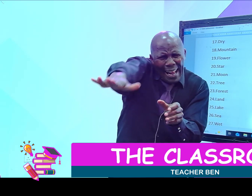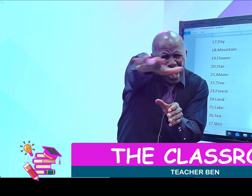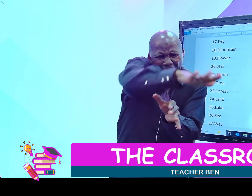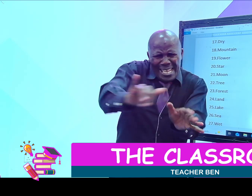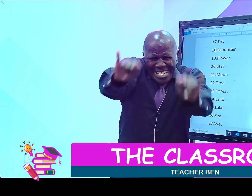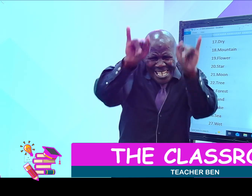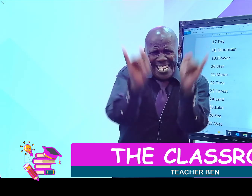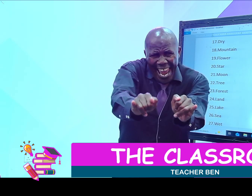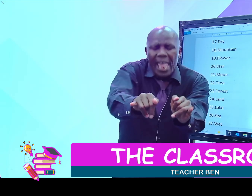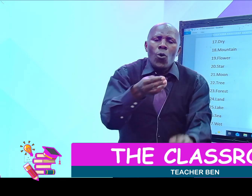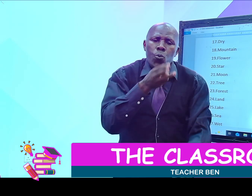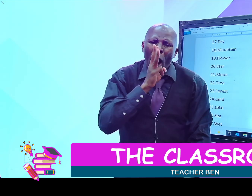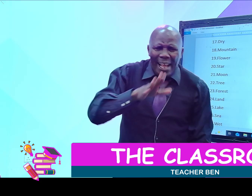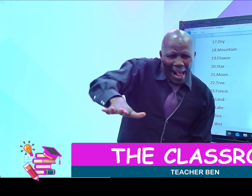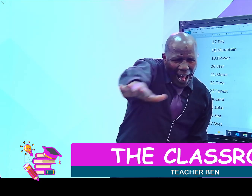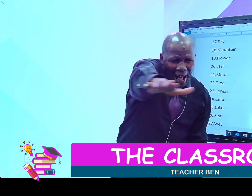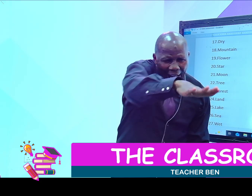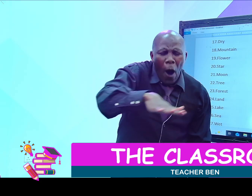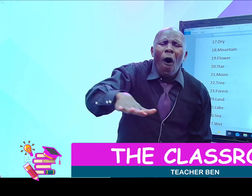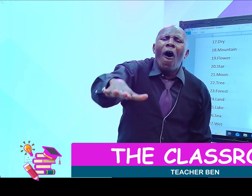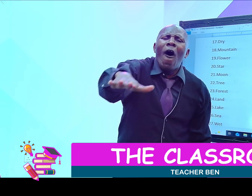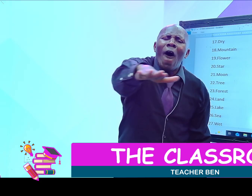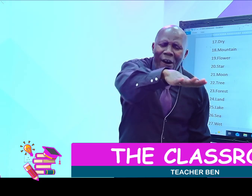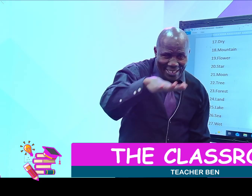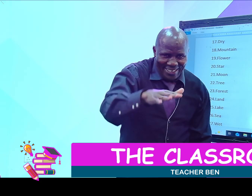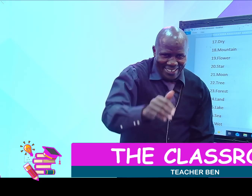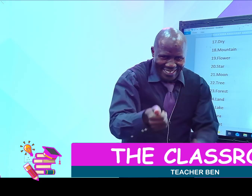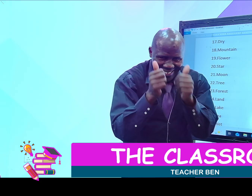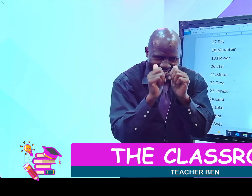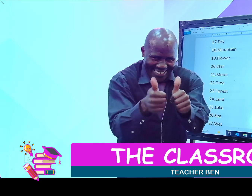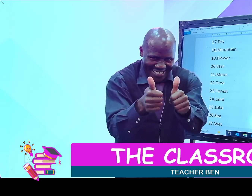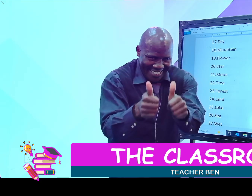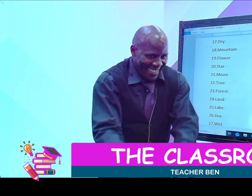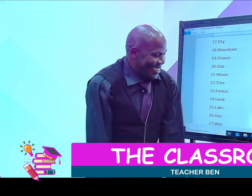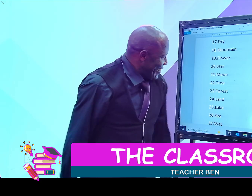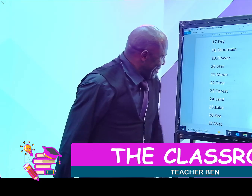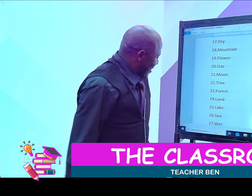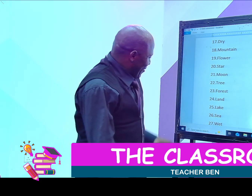It means water does not move. It stays in one place.